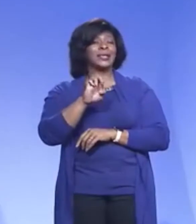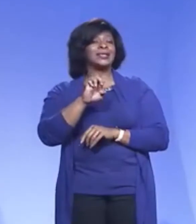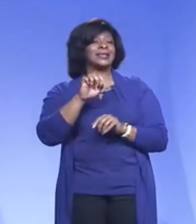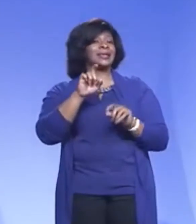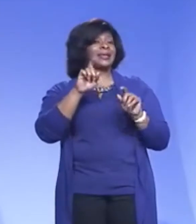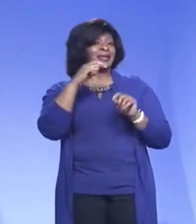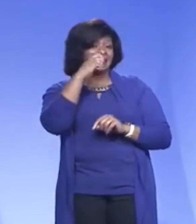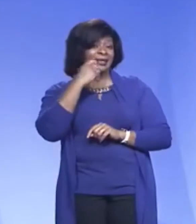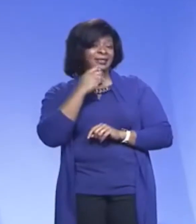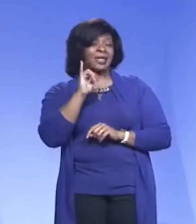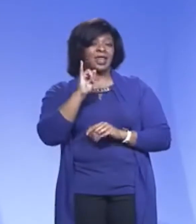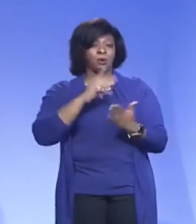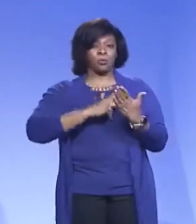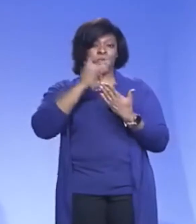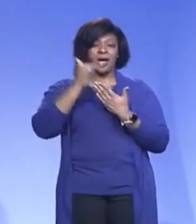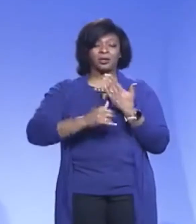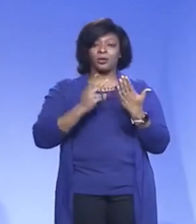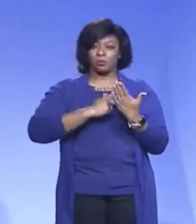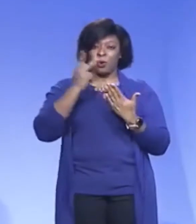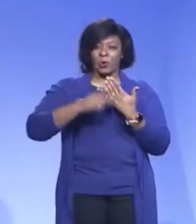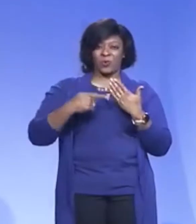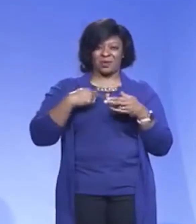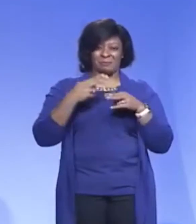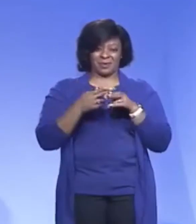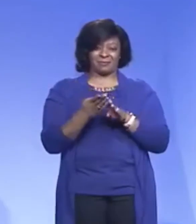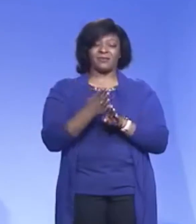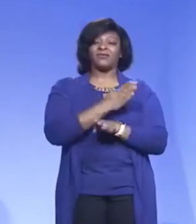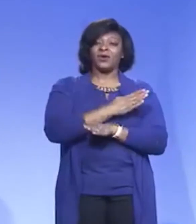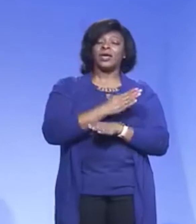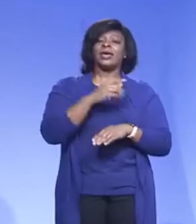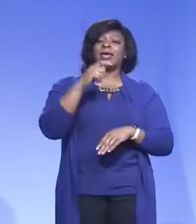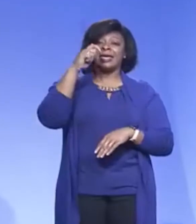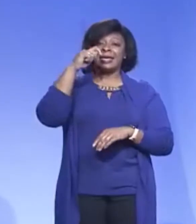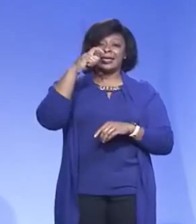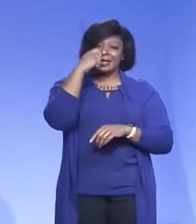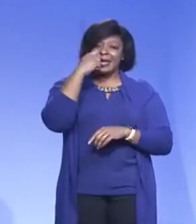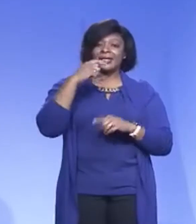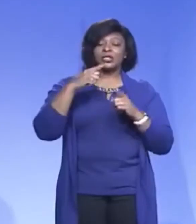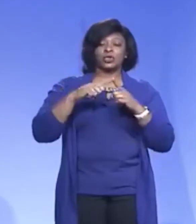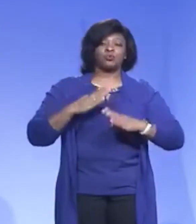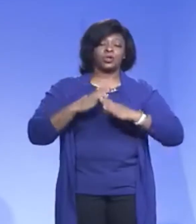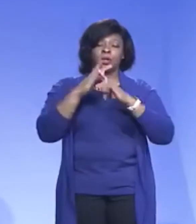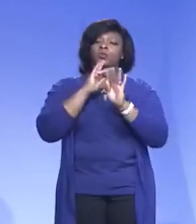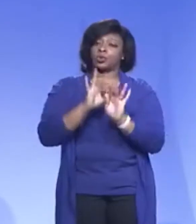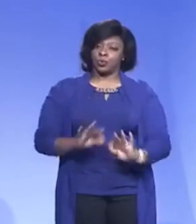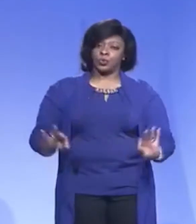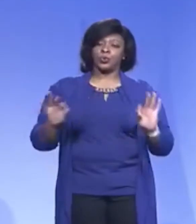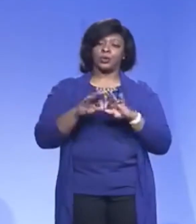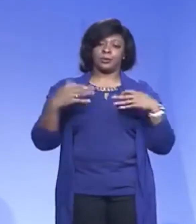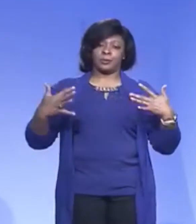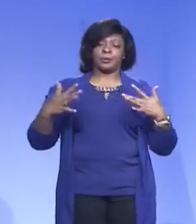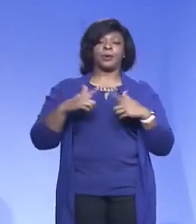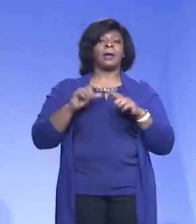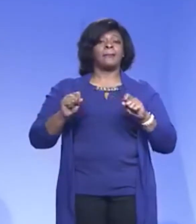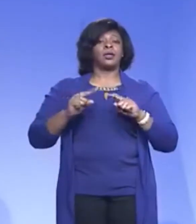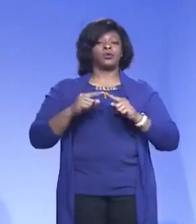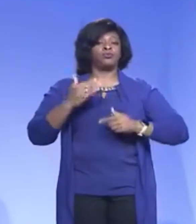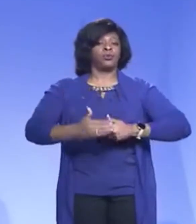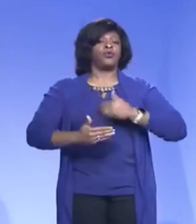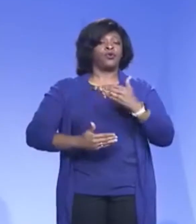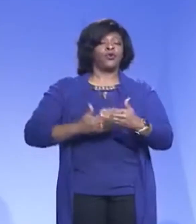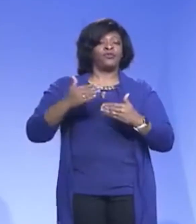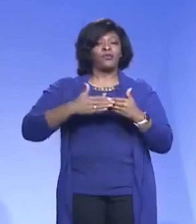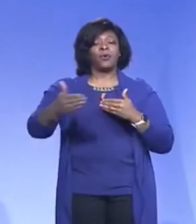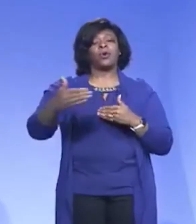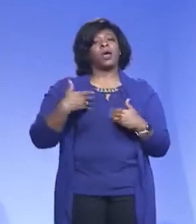as the project or program of Test to Protect, is critical in our ability to move forward.